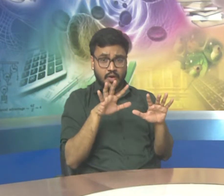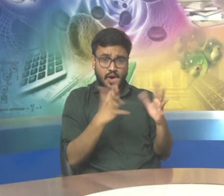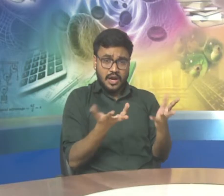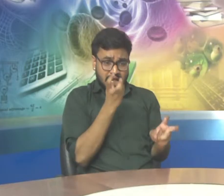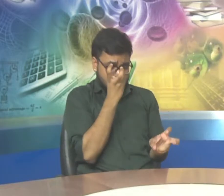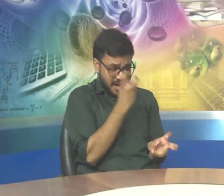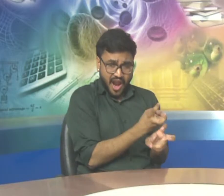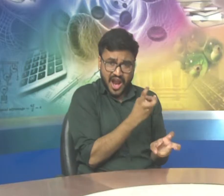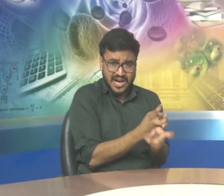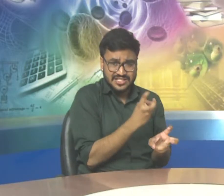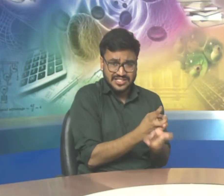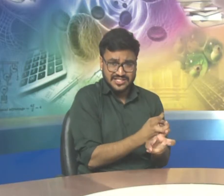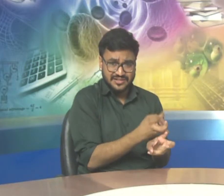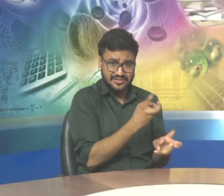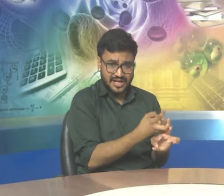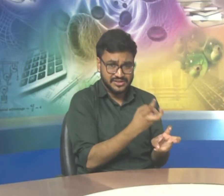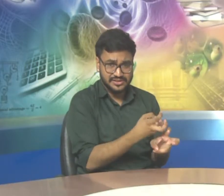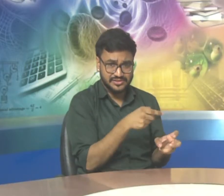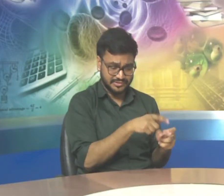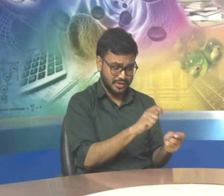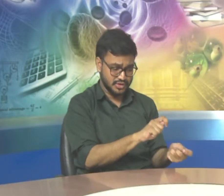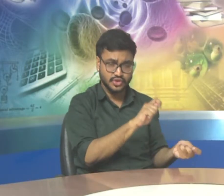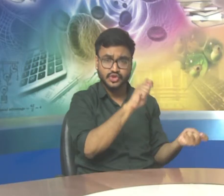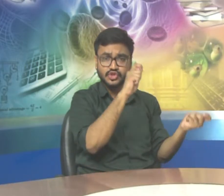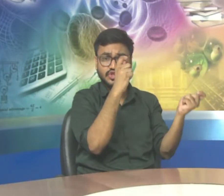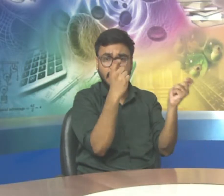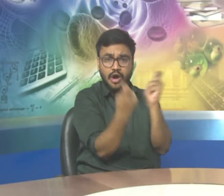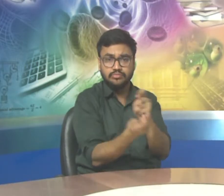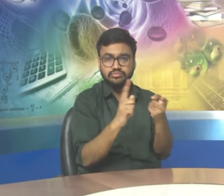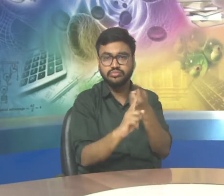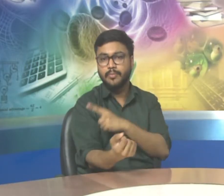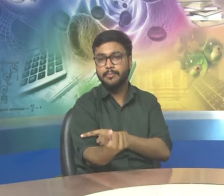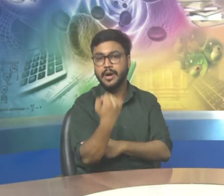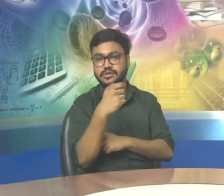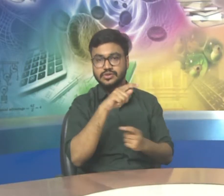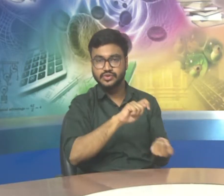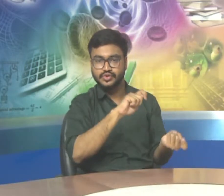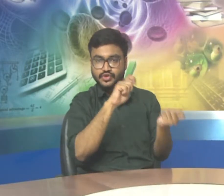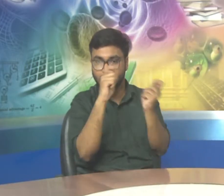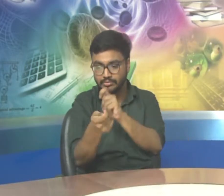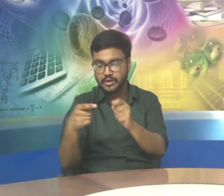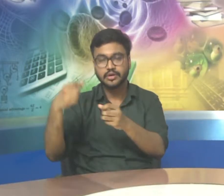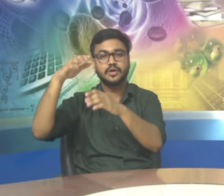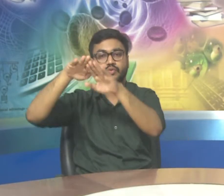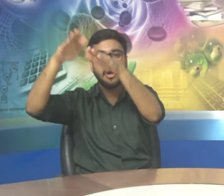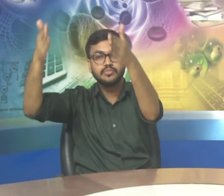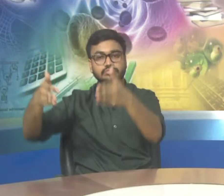In short, we can say solar energy changes into mechanical energy.